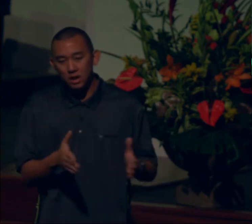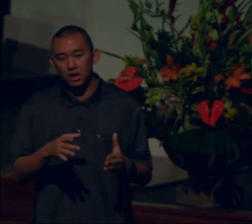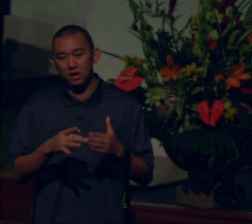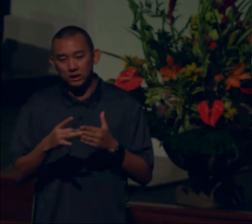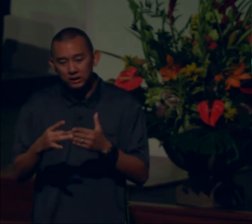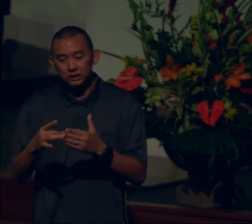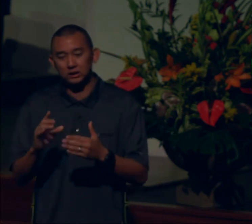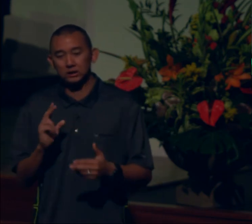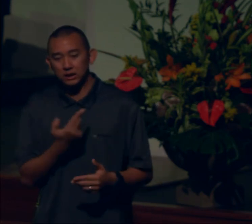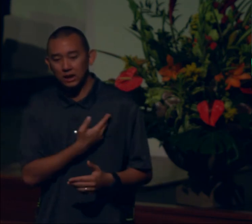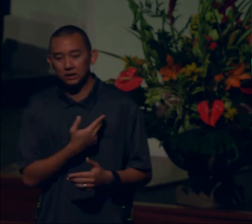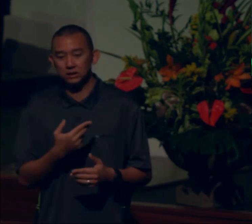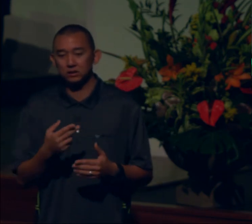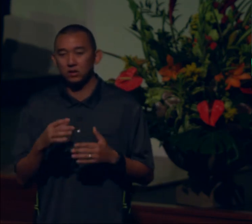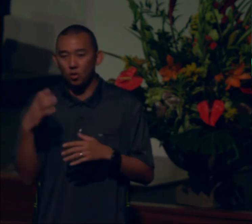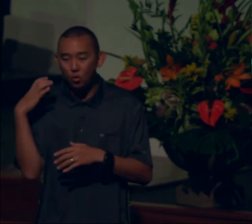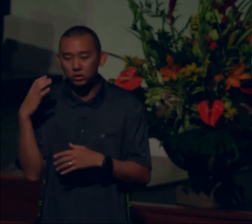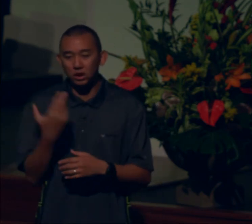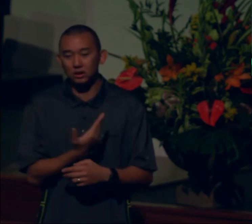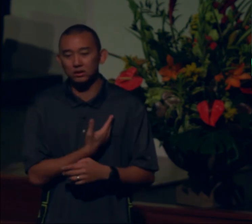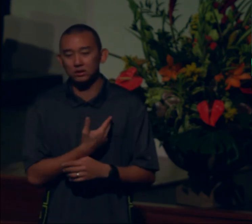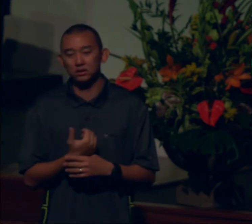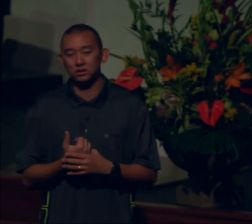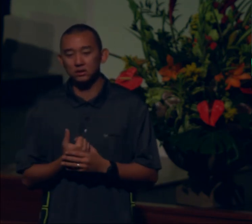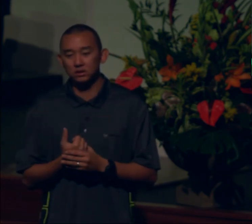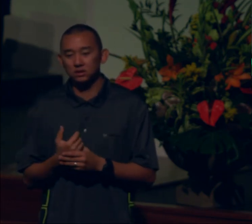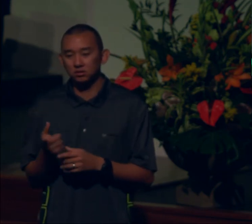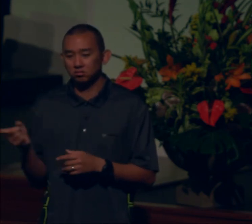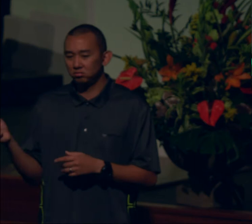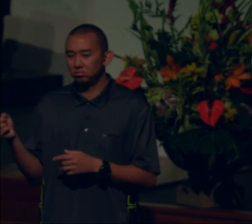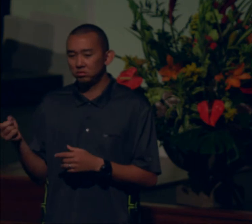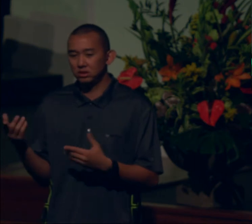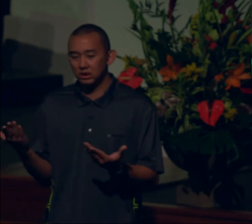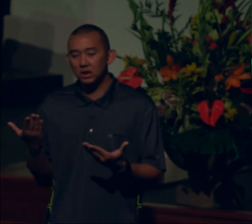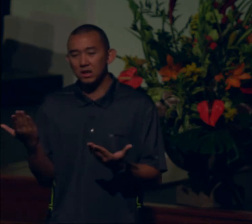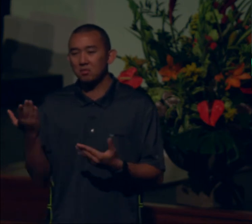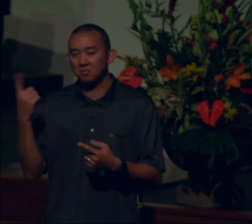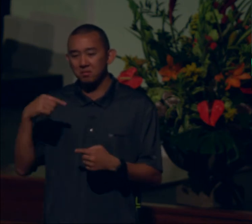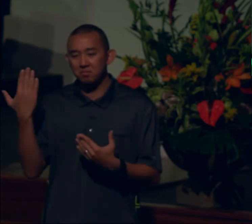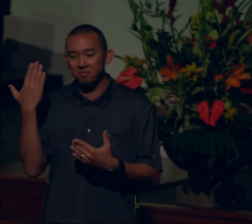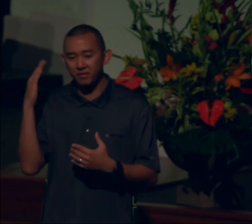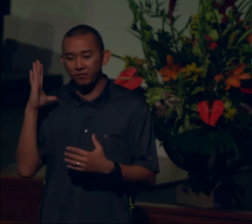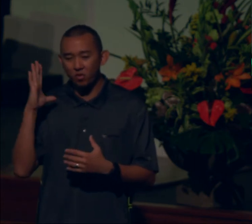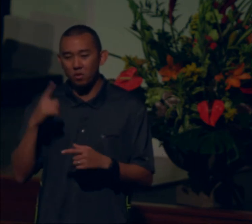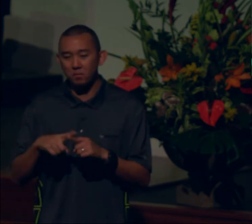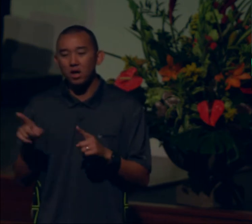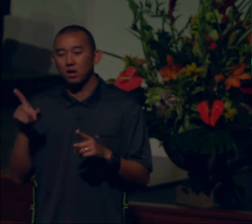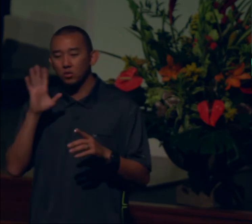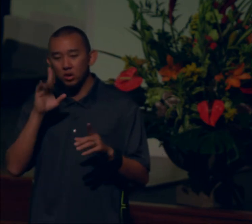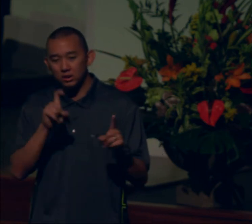And today you get to hear him. He's been here before. Now, I'm going to test you, okay? Whenever